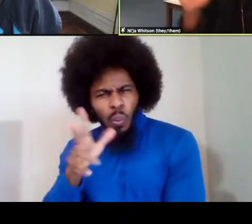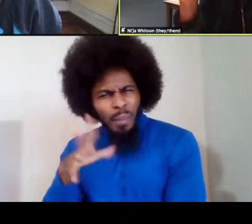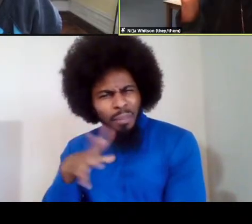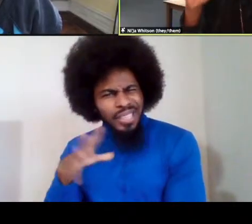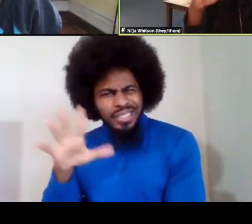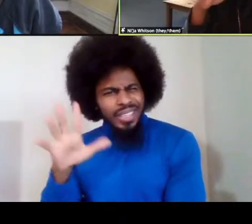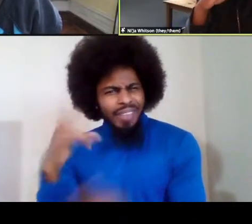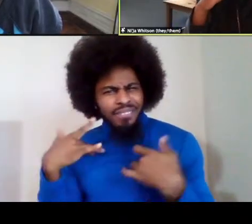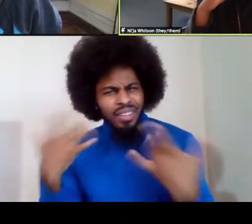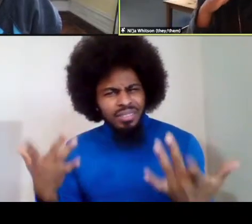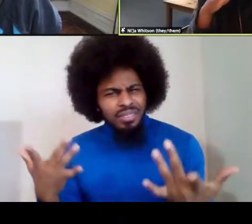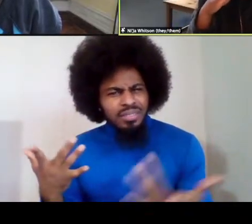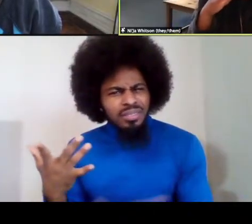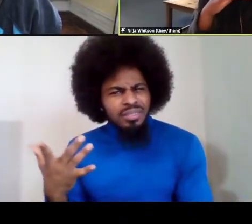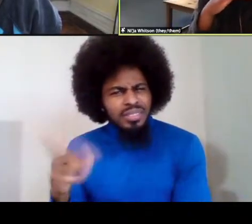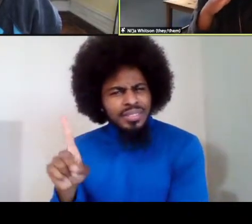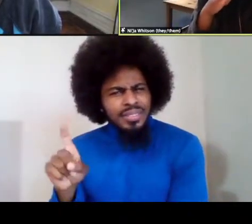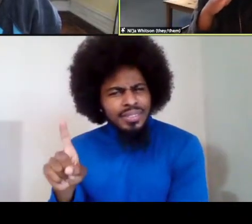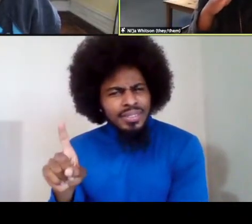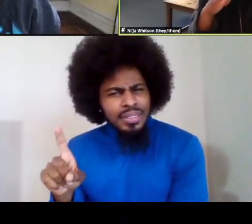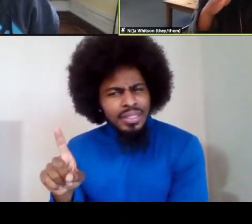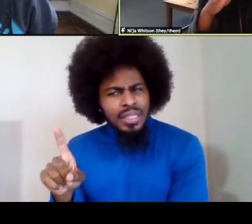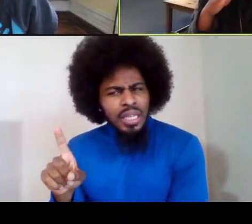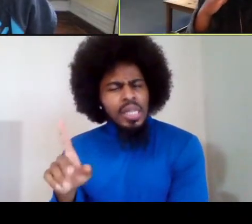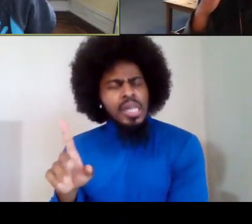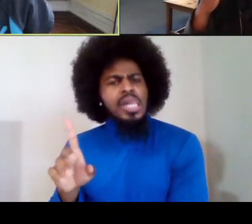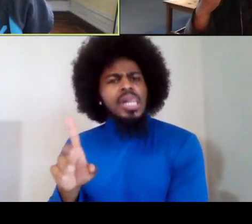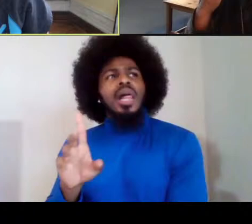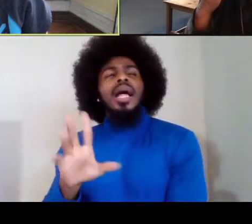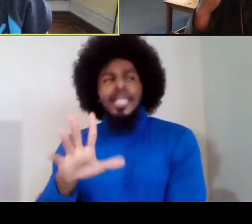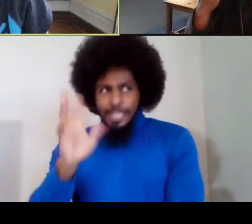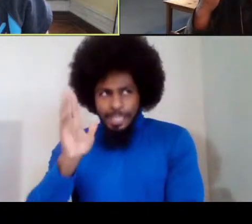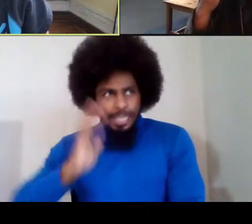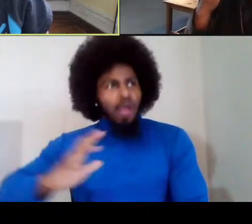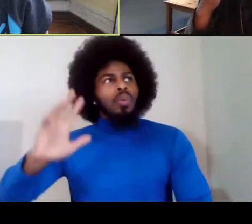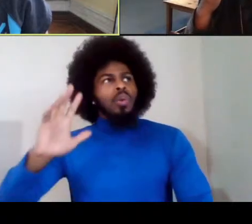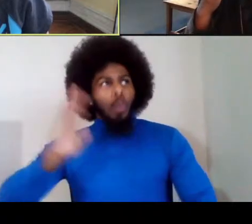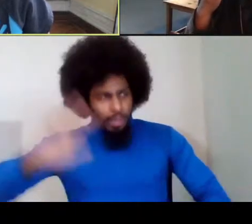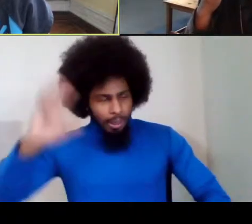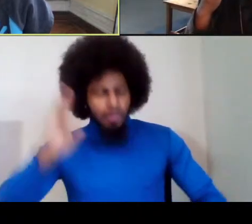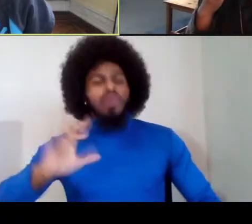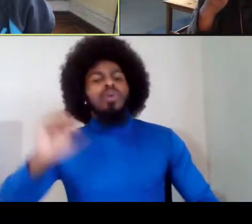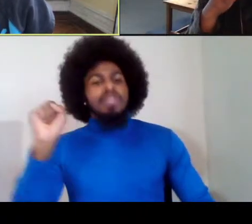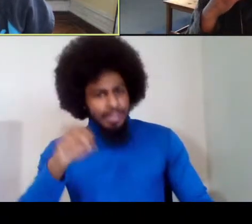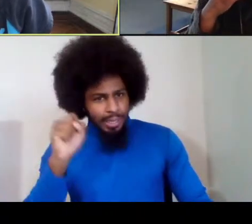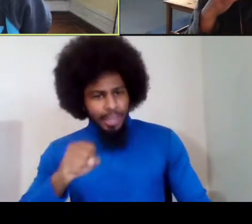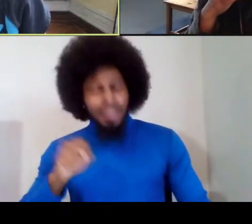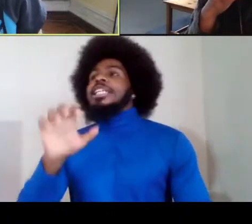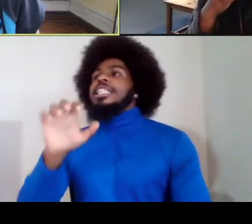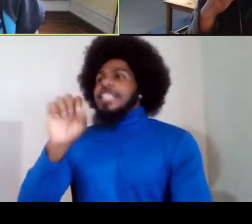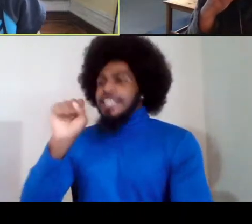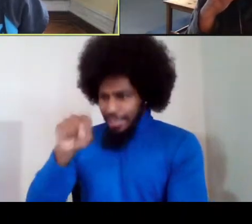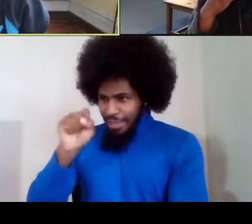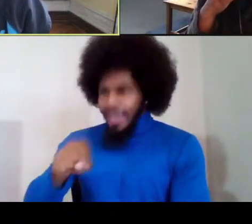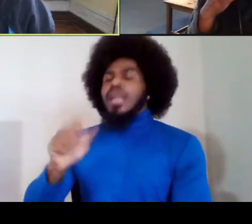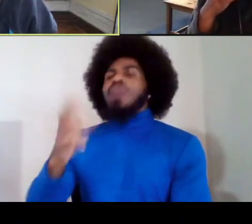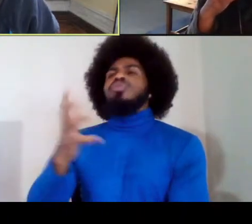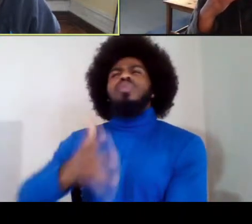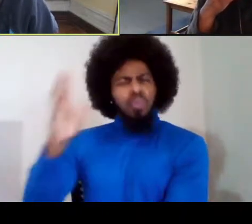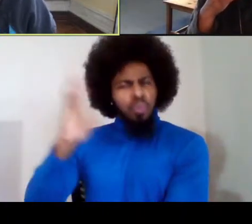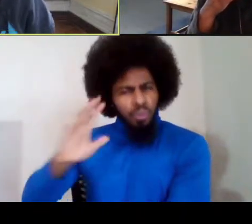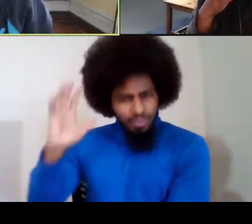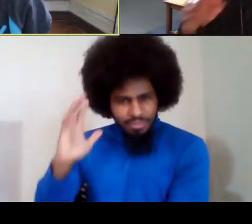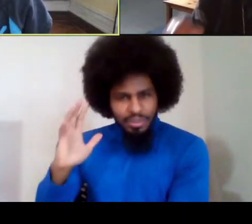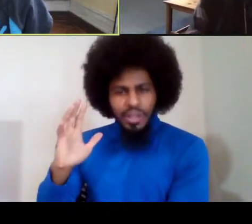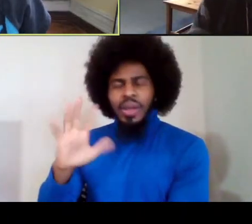choreography of a long time ago, yeah. Okay, so that was a long time. We met and she like